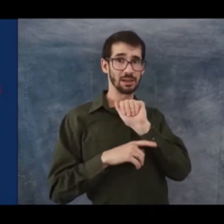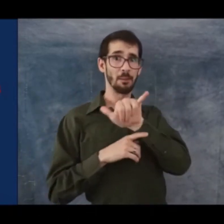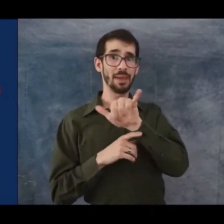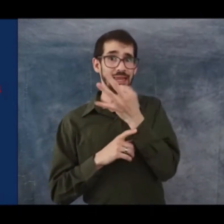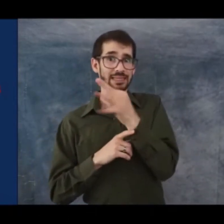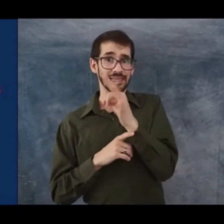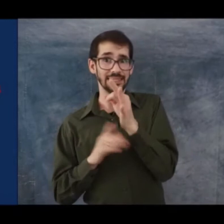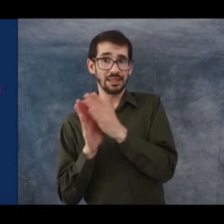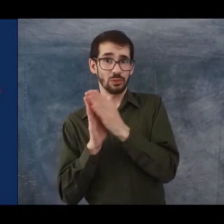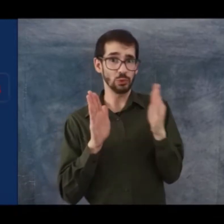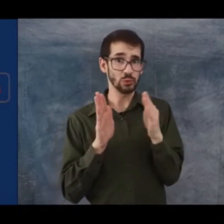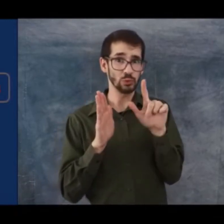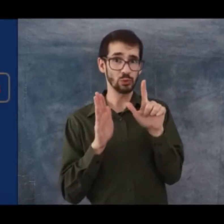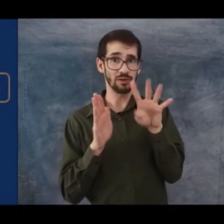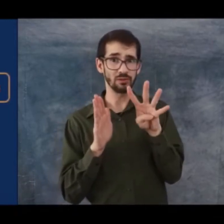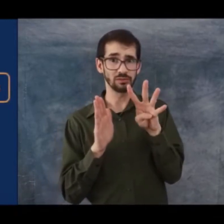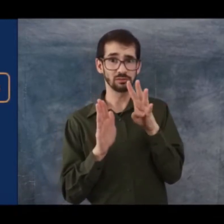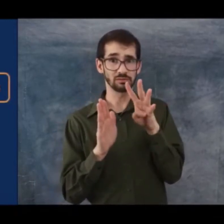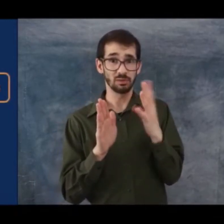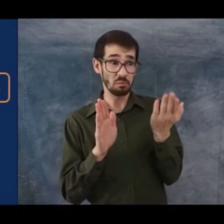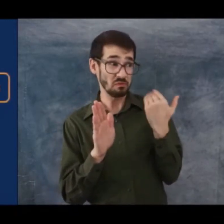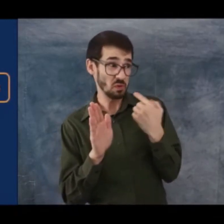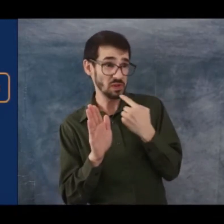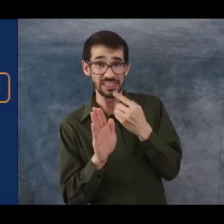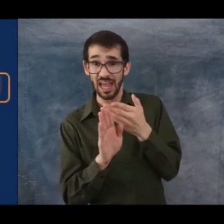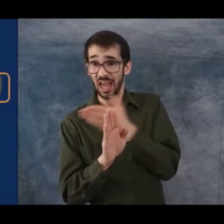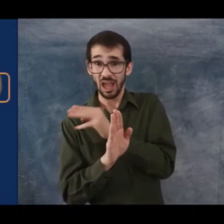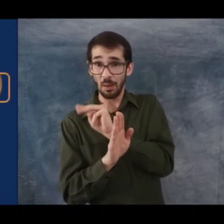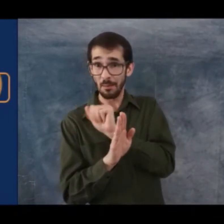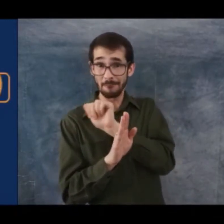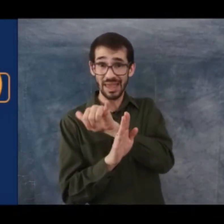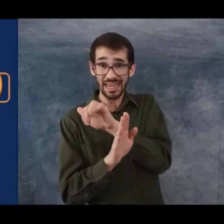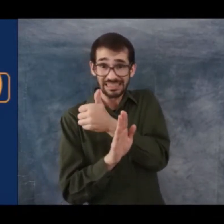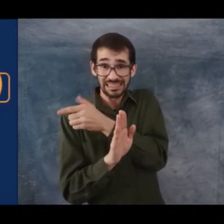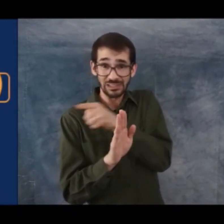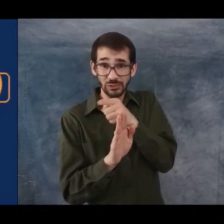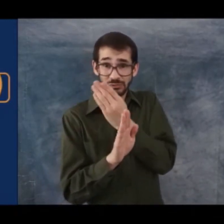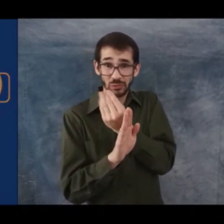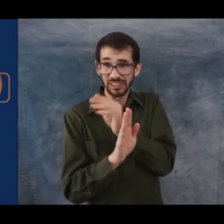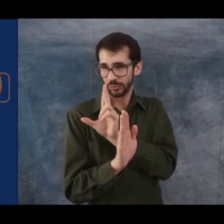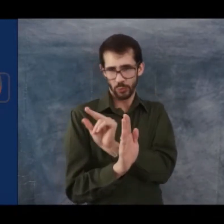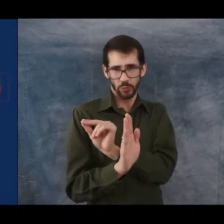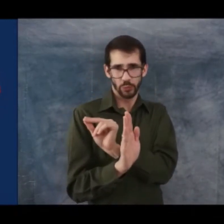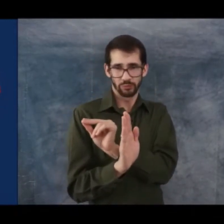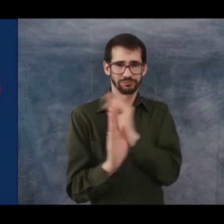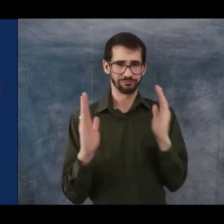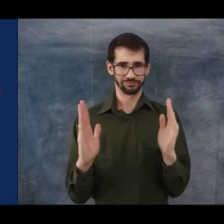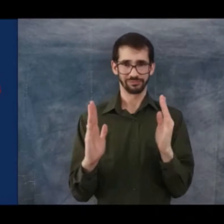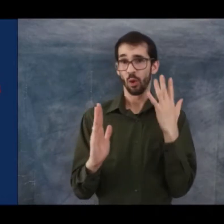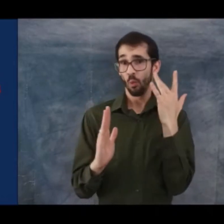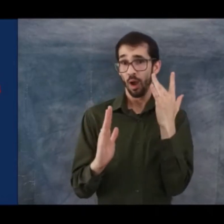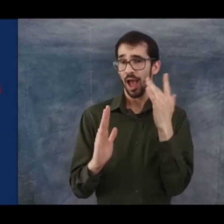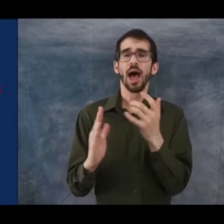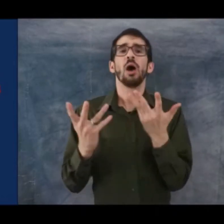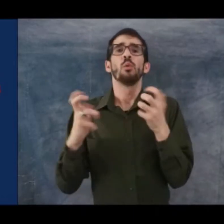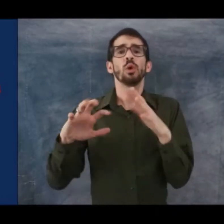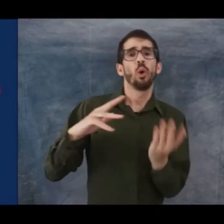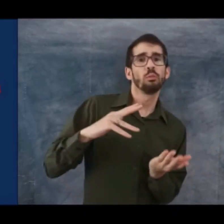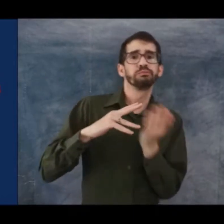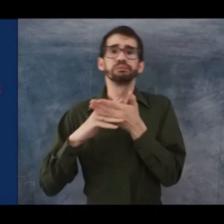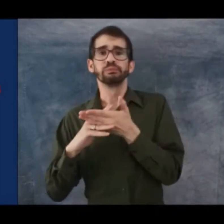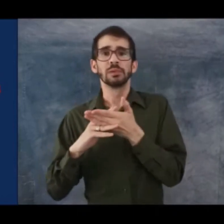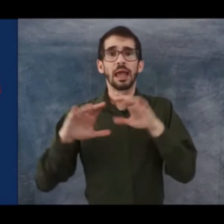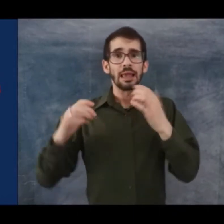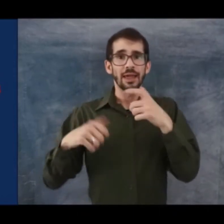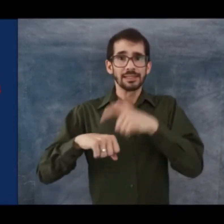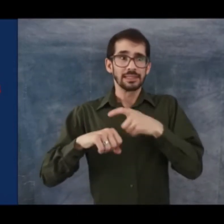through 24th, not on May 10th through 14th as previously communicated. This will eliminate disrupting any remaining class time between